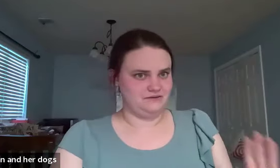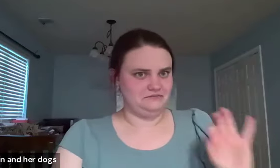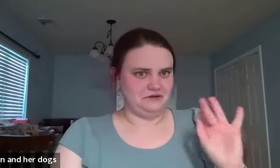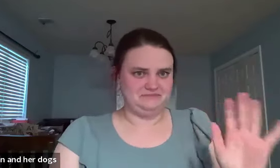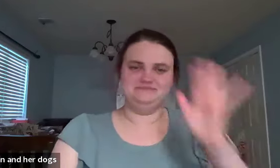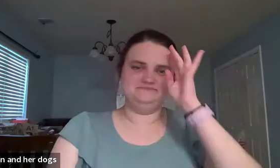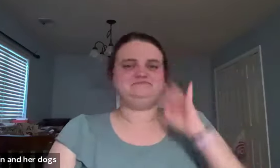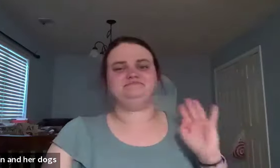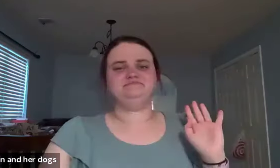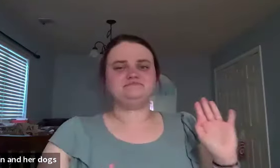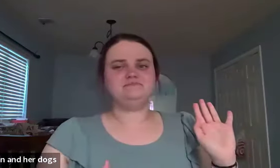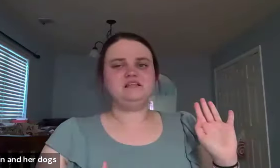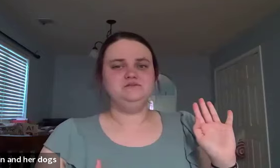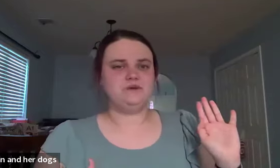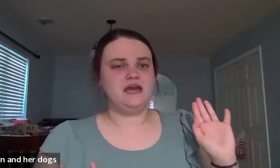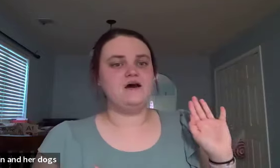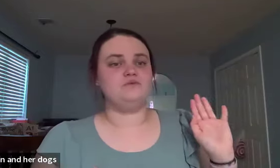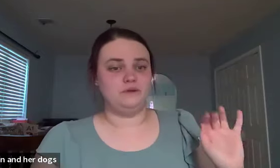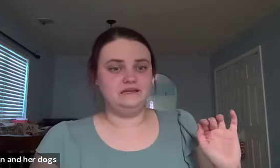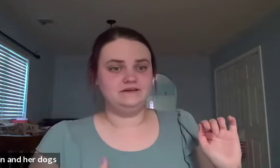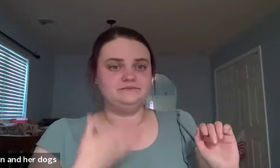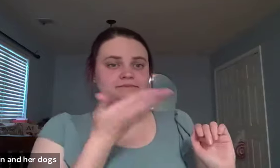about. Okay. So we have week,